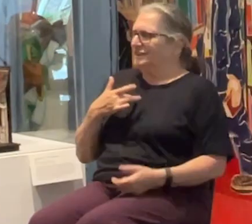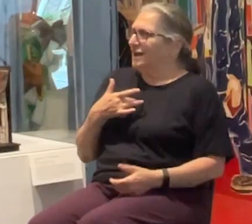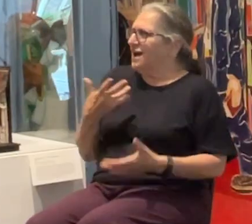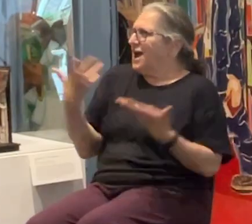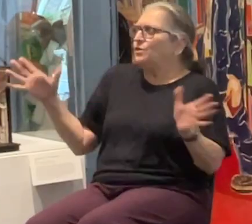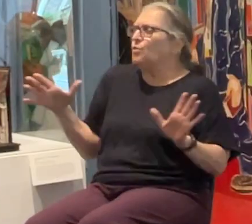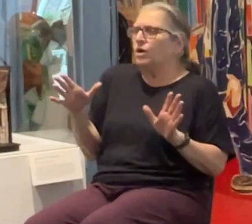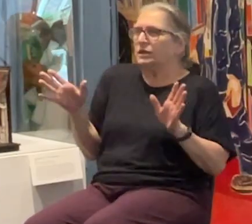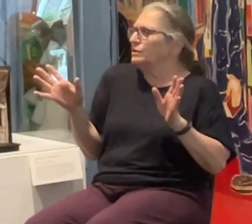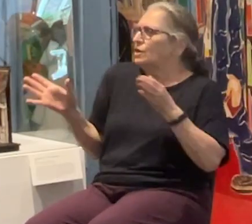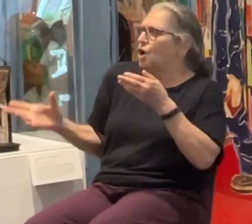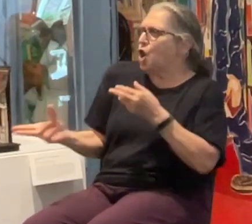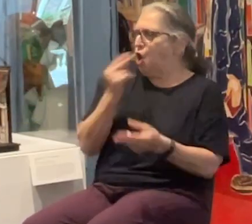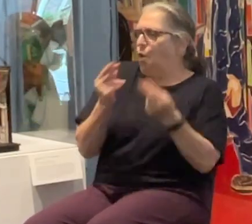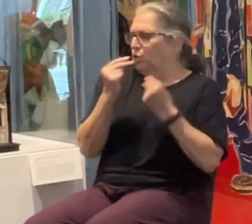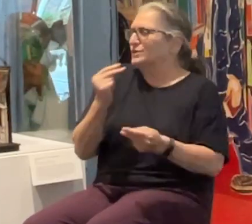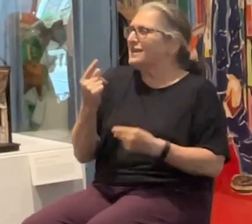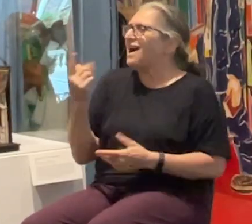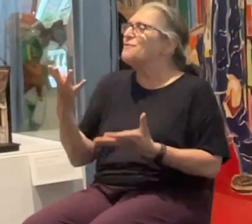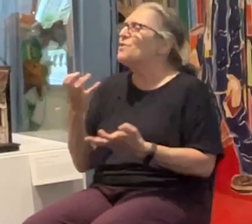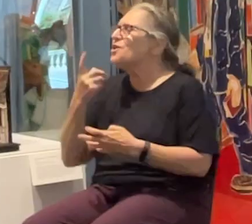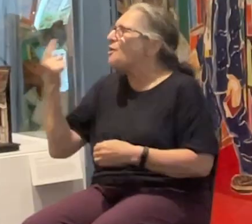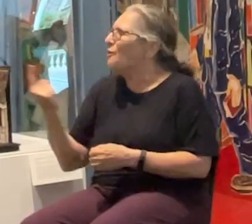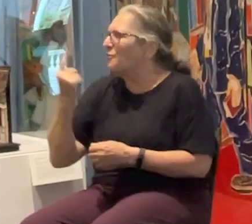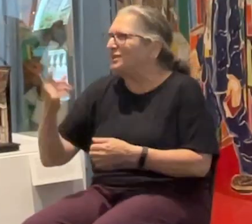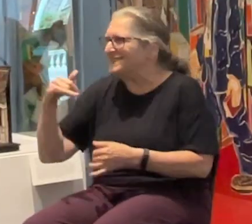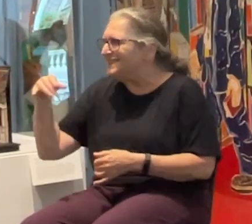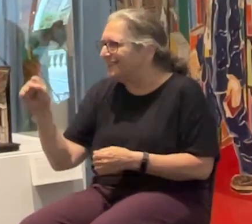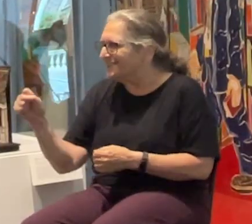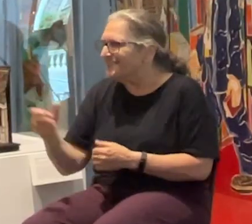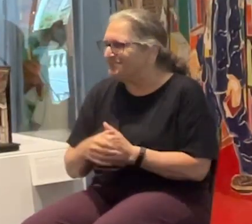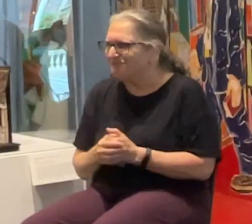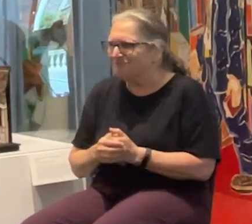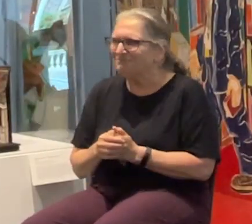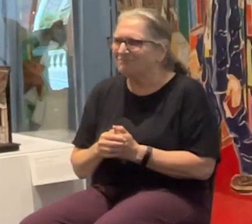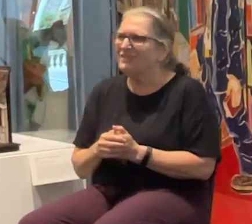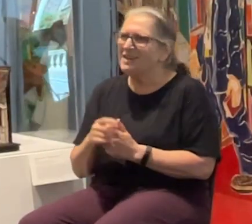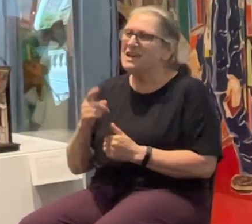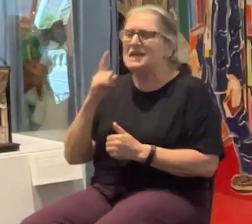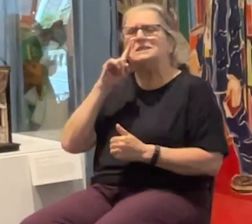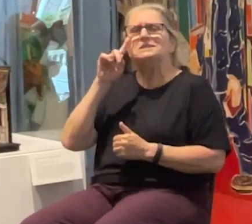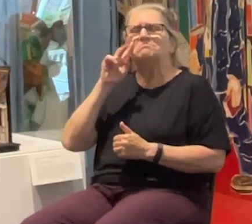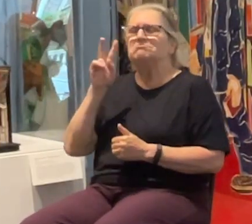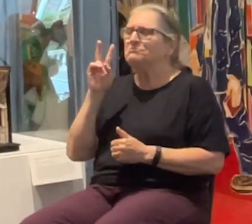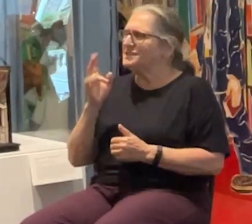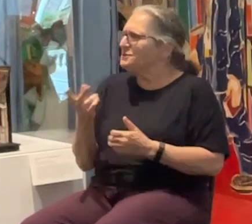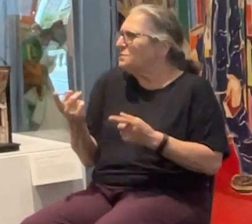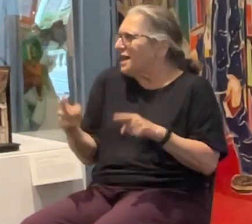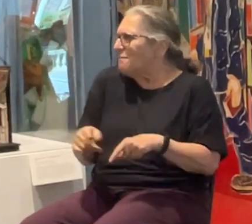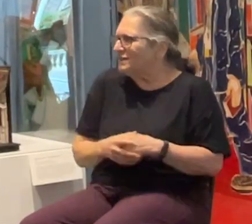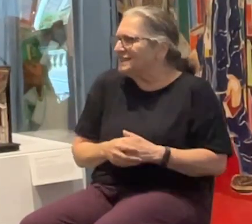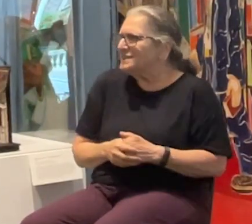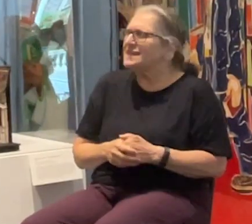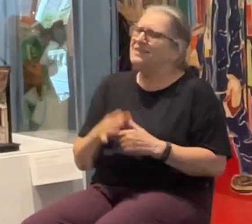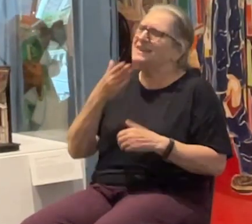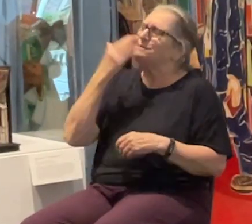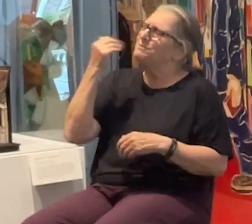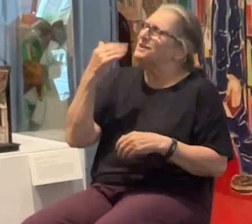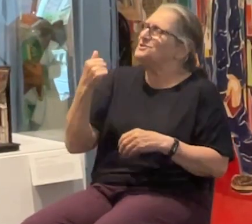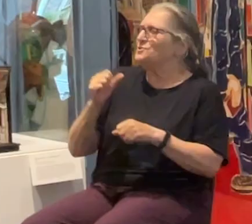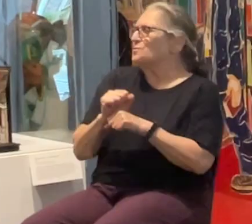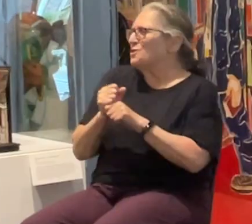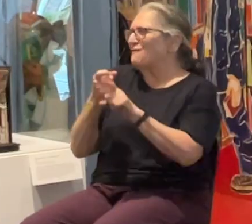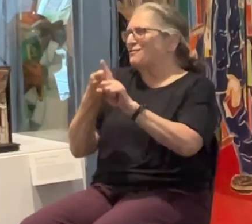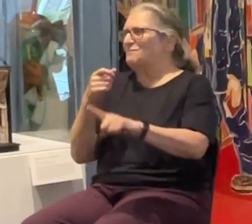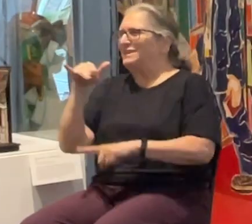nothing be a no, always a yes, kind of, and see what happens. But you know, that's the kind of the more operating principles to work from yes and no. Well, Red